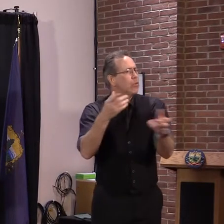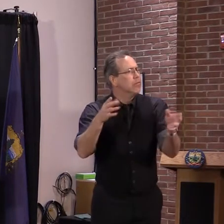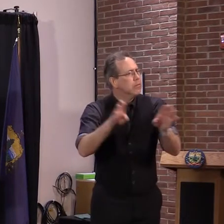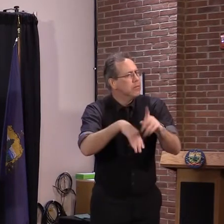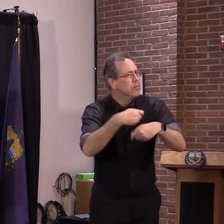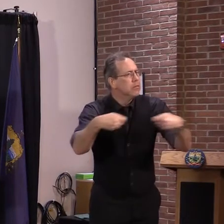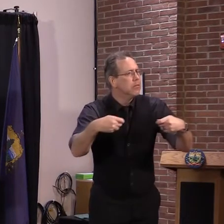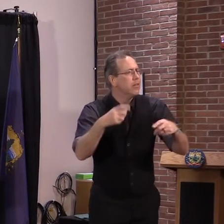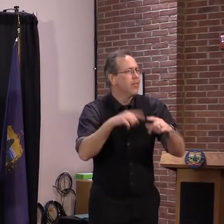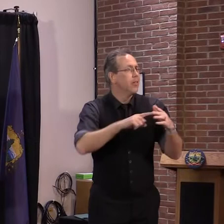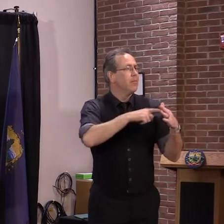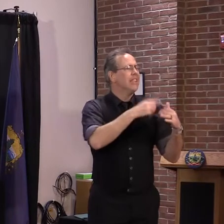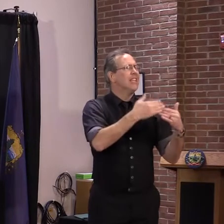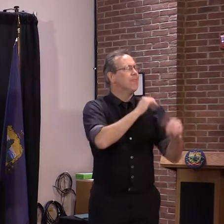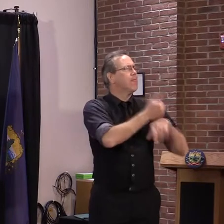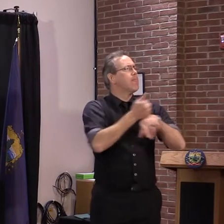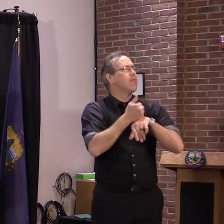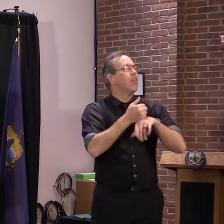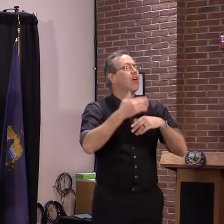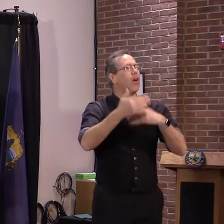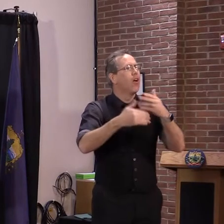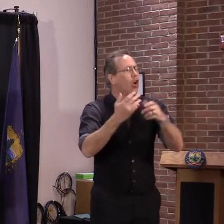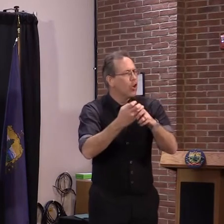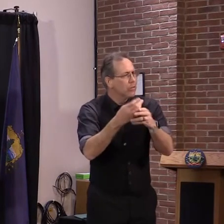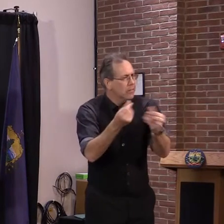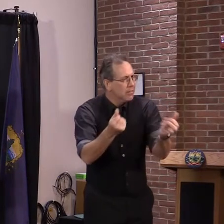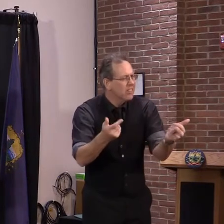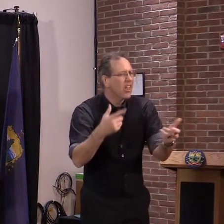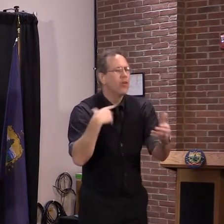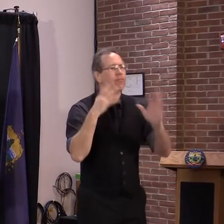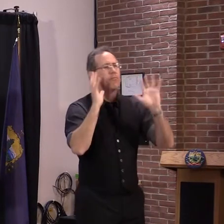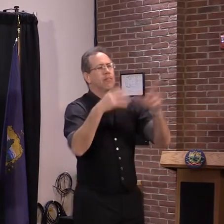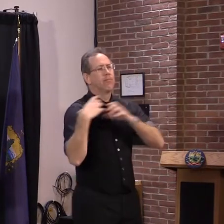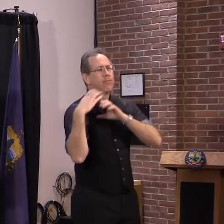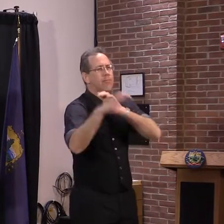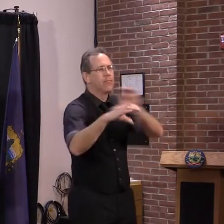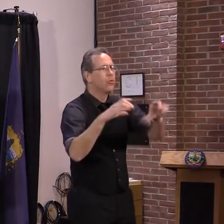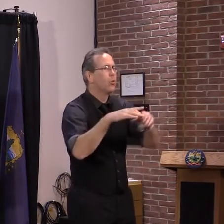making so we can get the majority of people moving in the right direction.